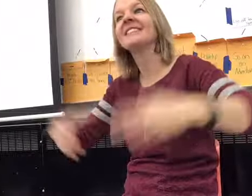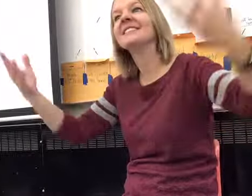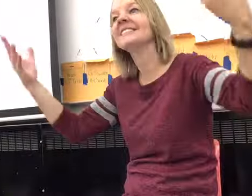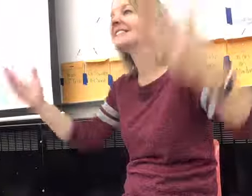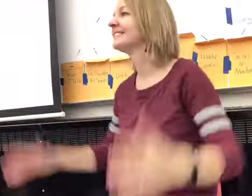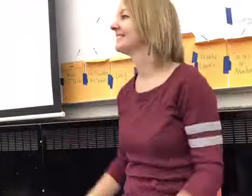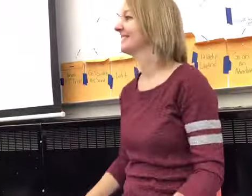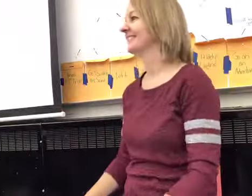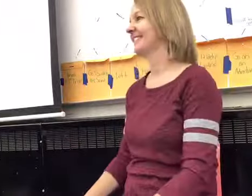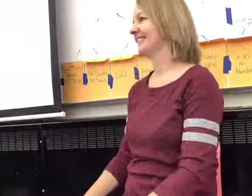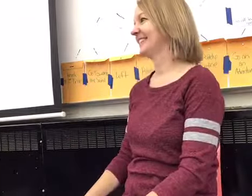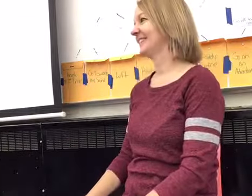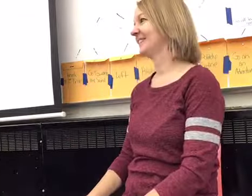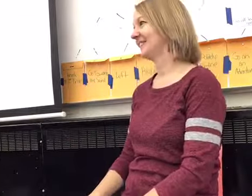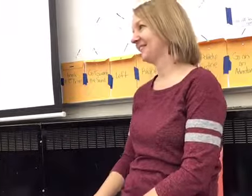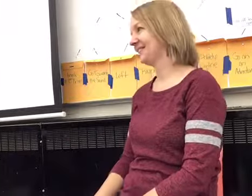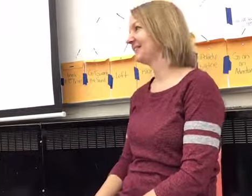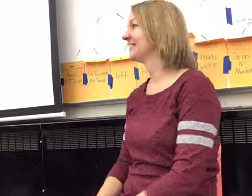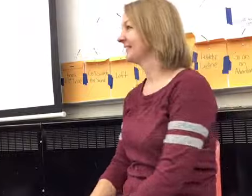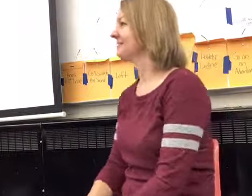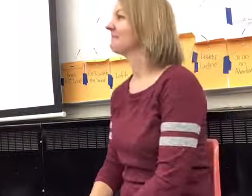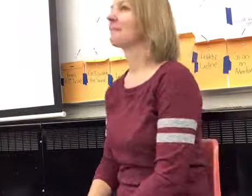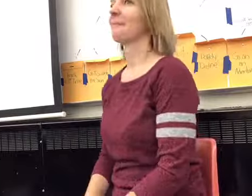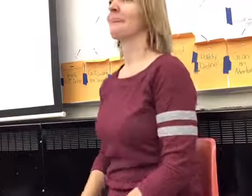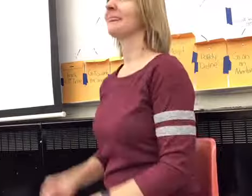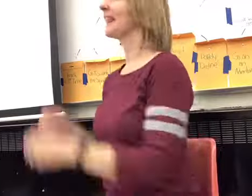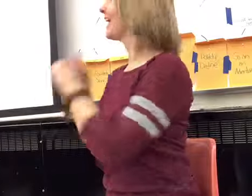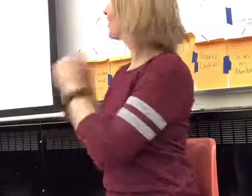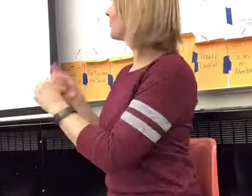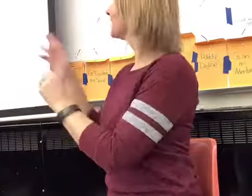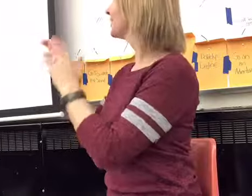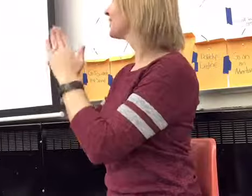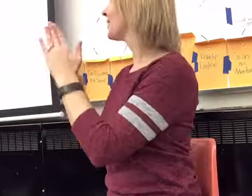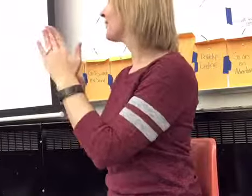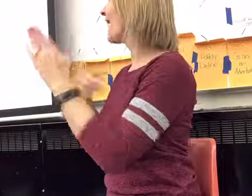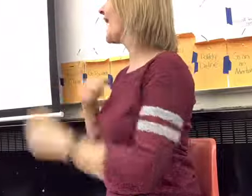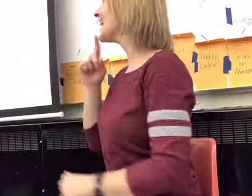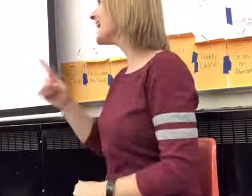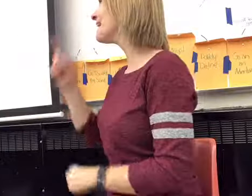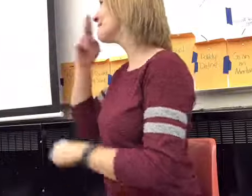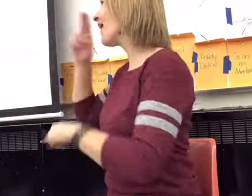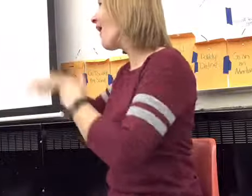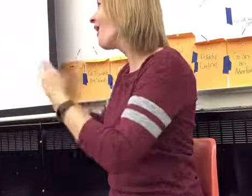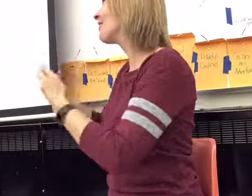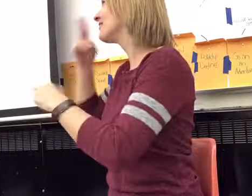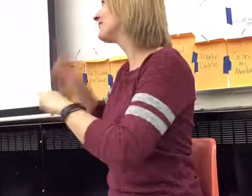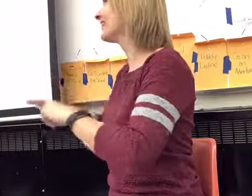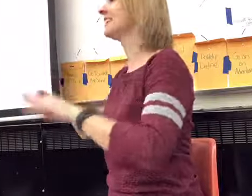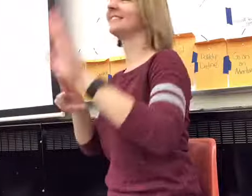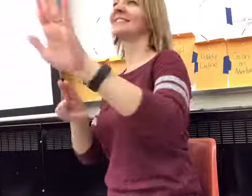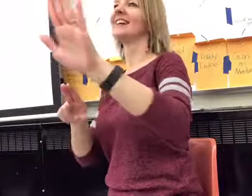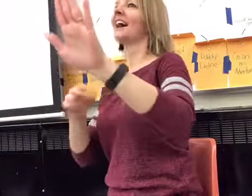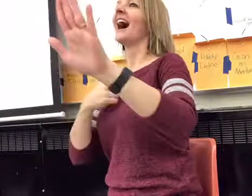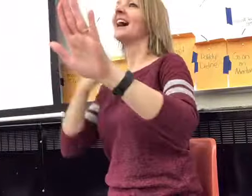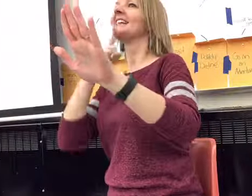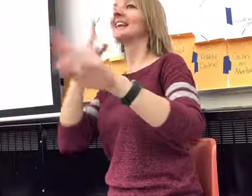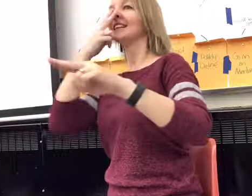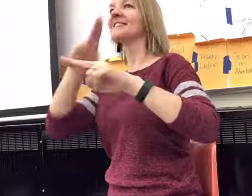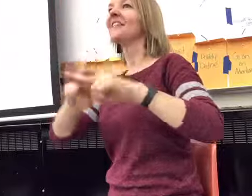Okay. According to your note, I am all the fun, so it's true. I didn't know. I said it was fun to make fun of you. That's